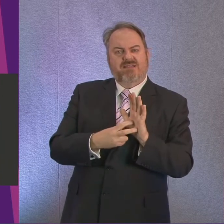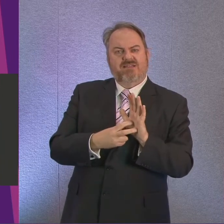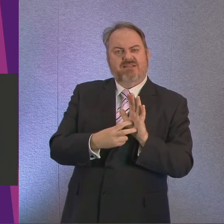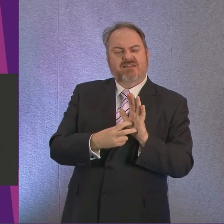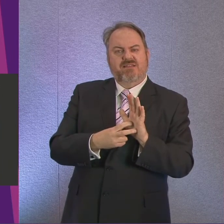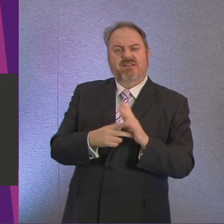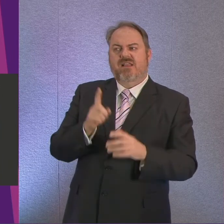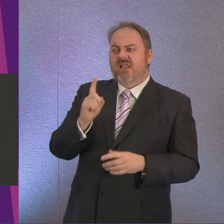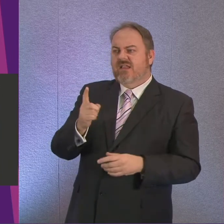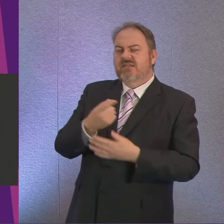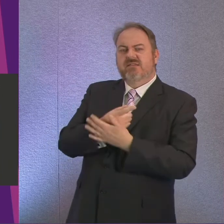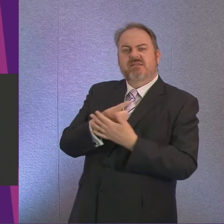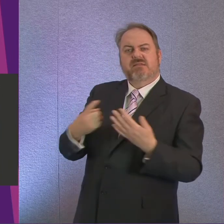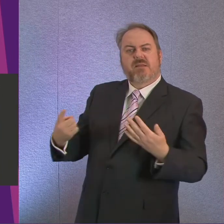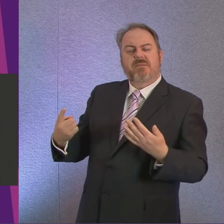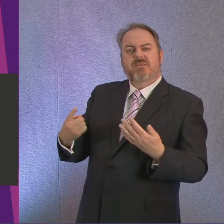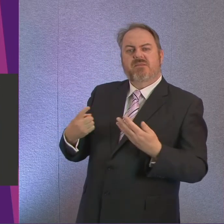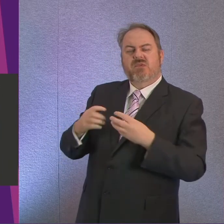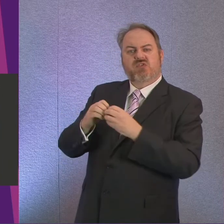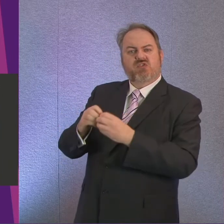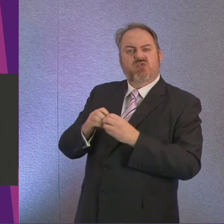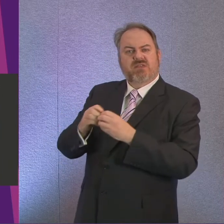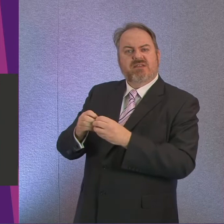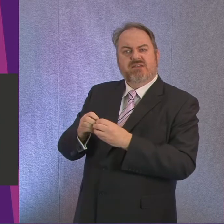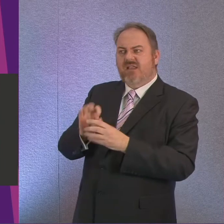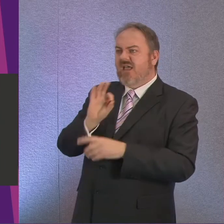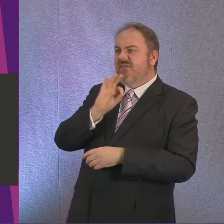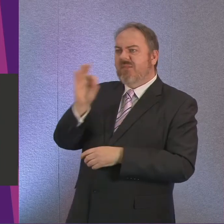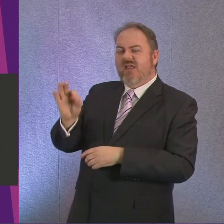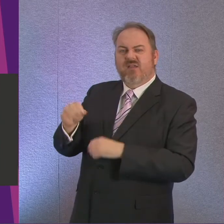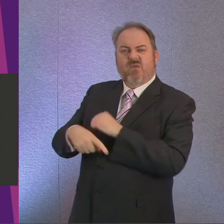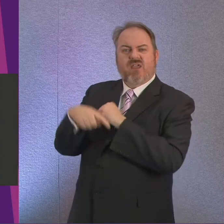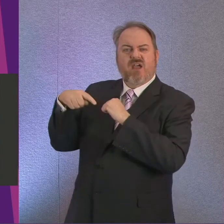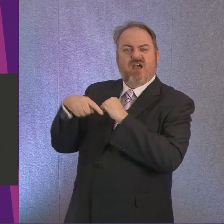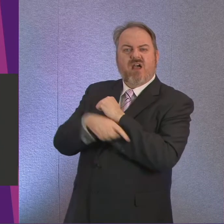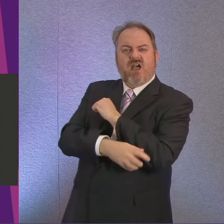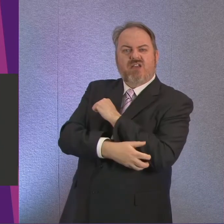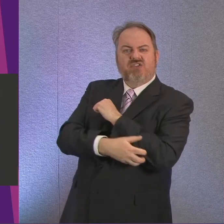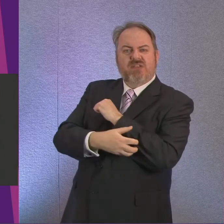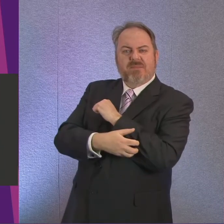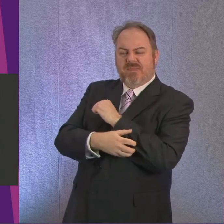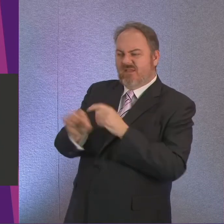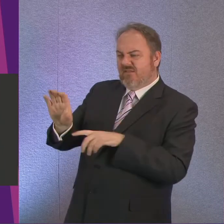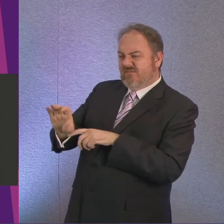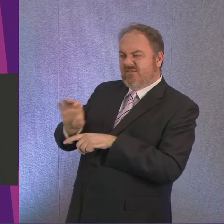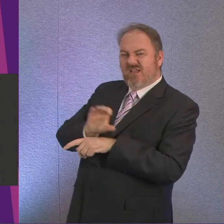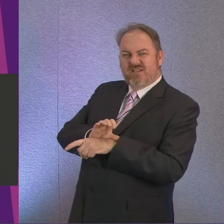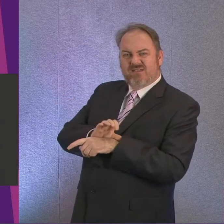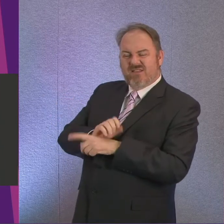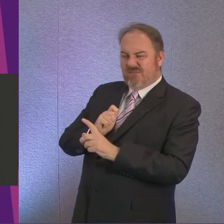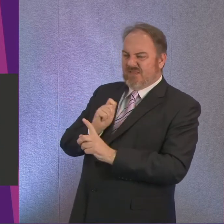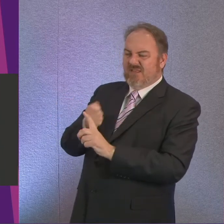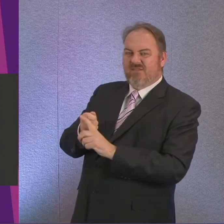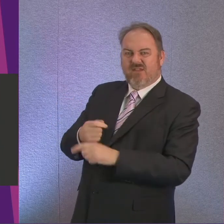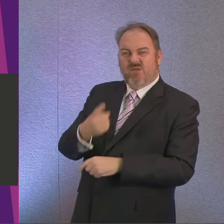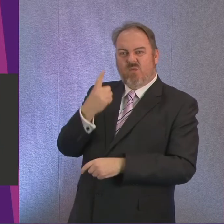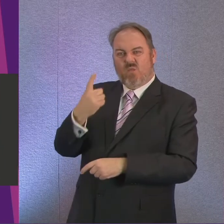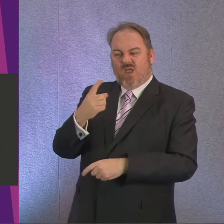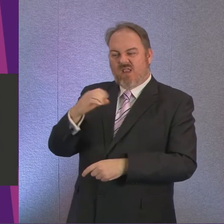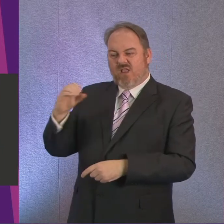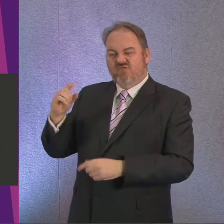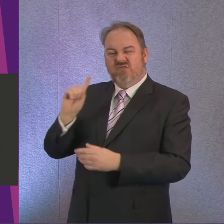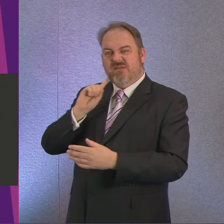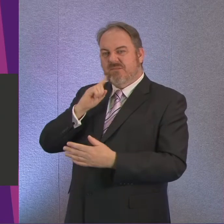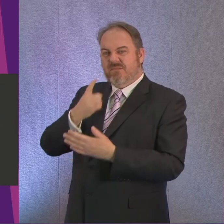contracts with the university apply to the Student Hardship Fund administered by UWS, they are being given £100 and told to find another